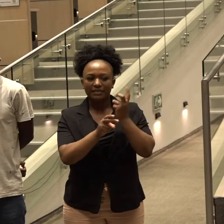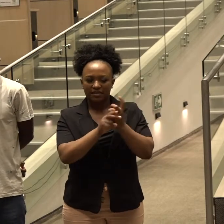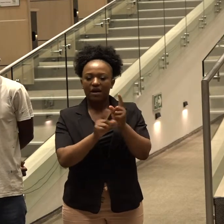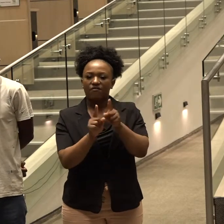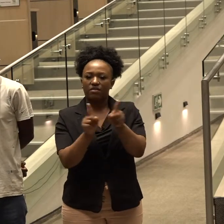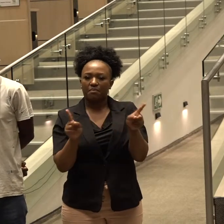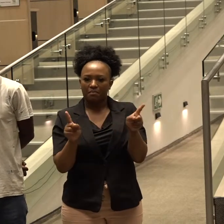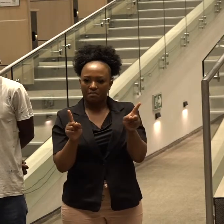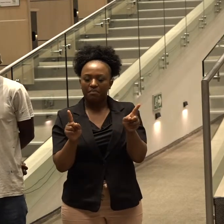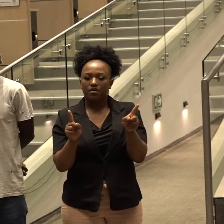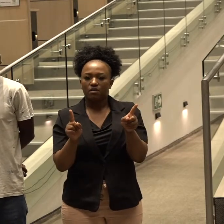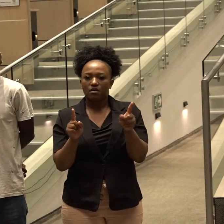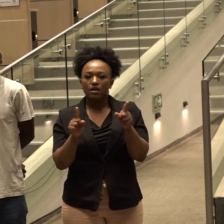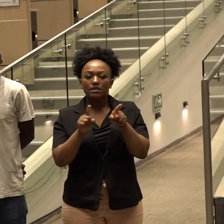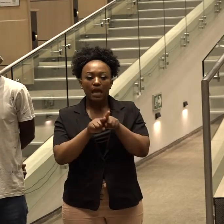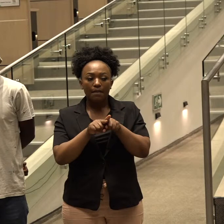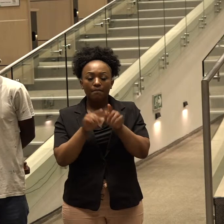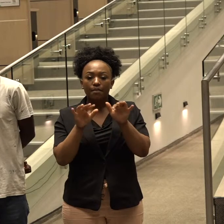foreign